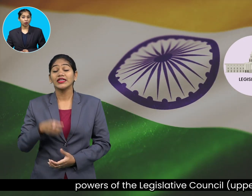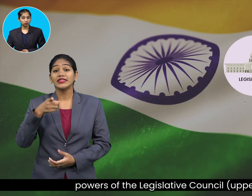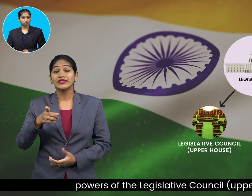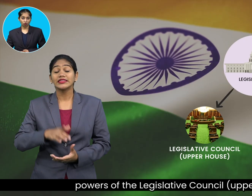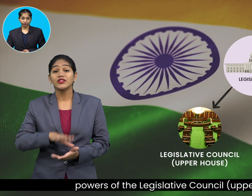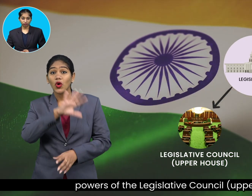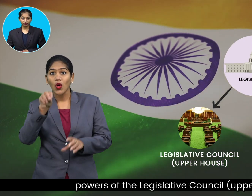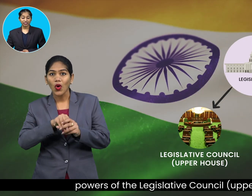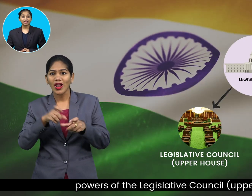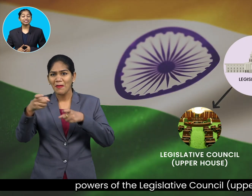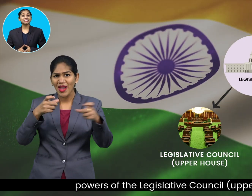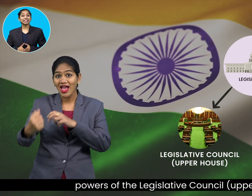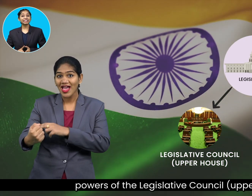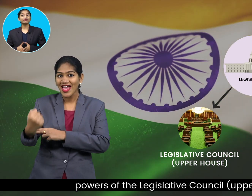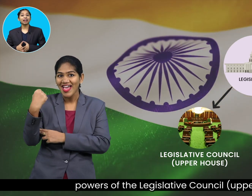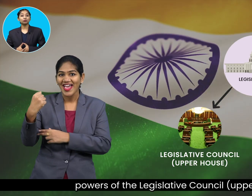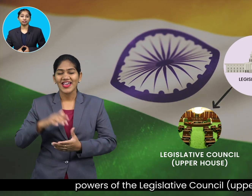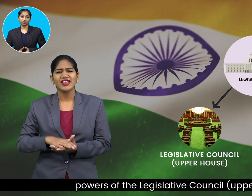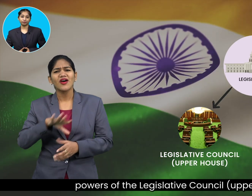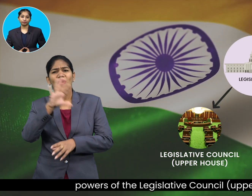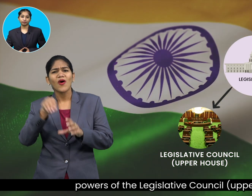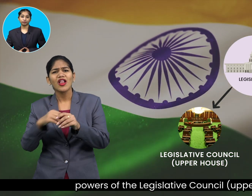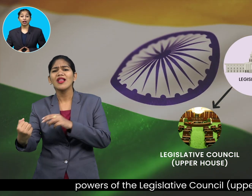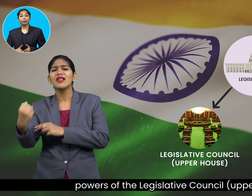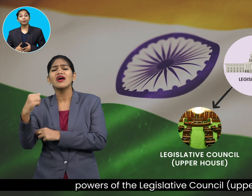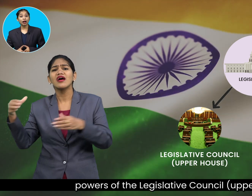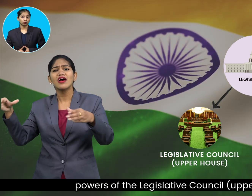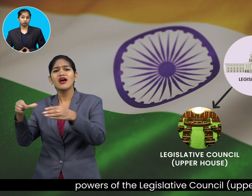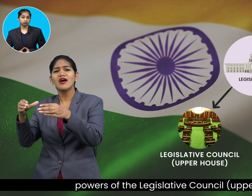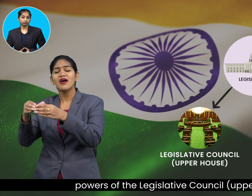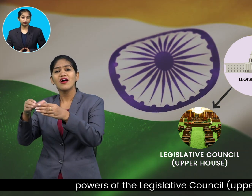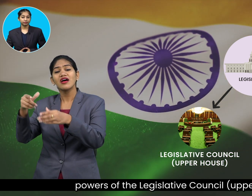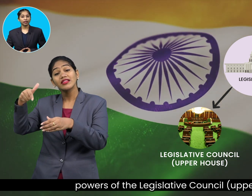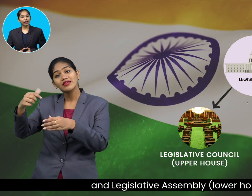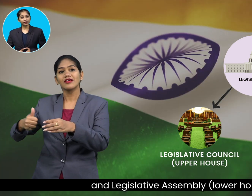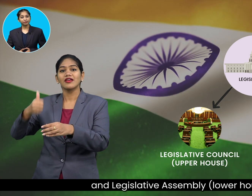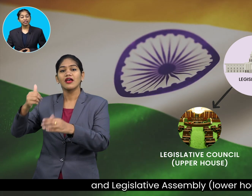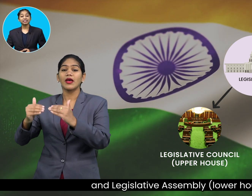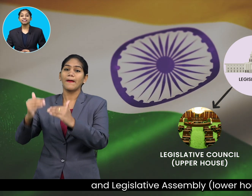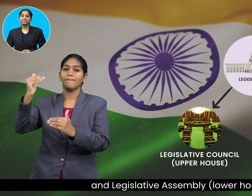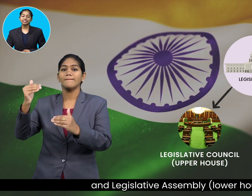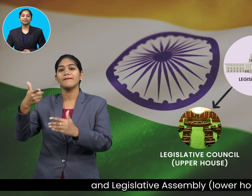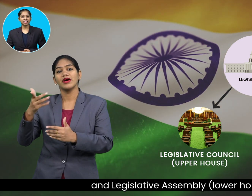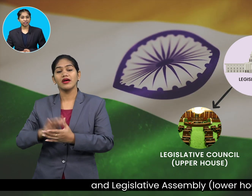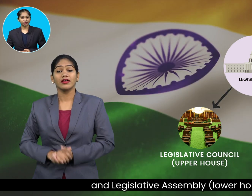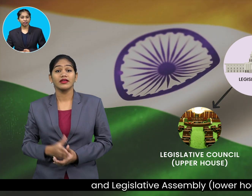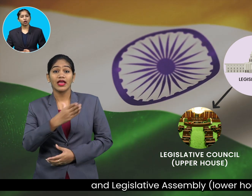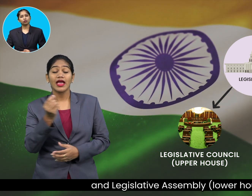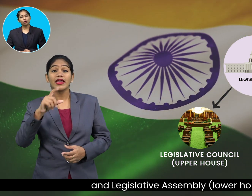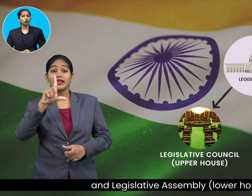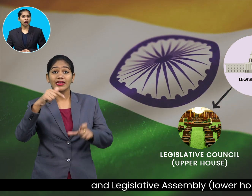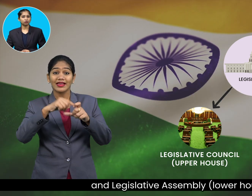Legislature powers of the Legislative Council, Upper House, and Legislative